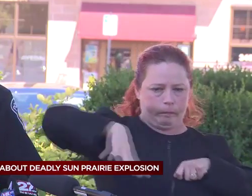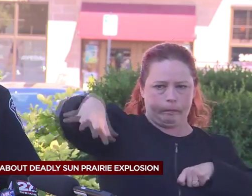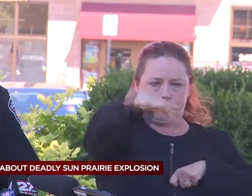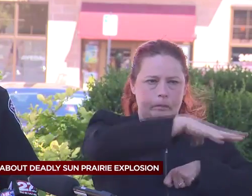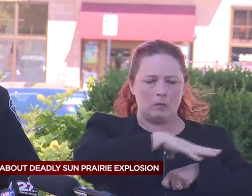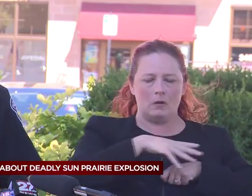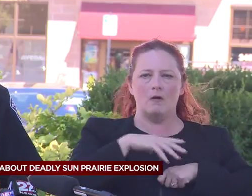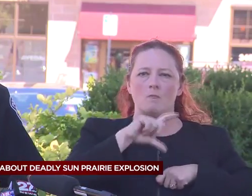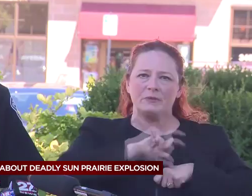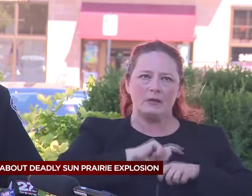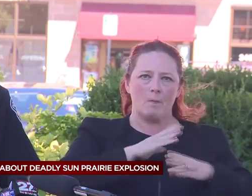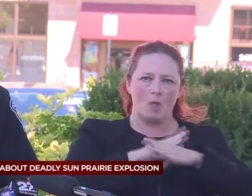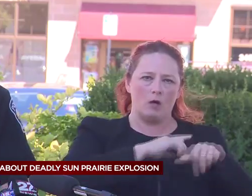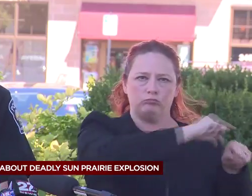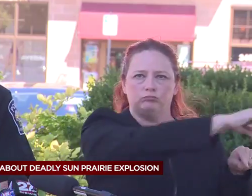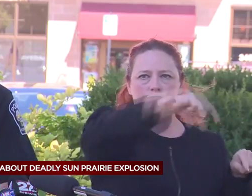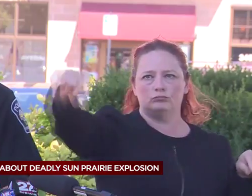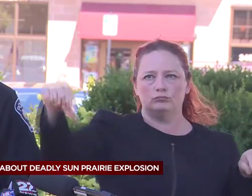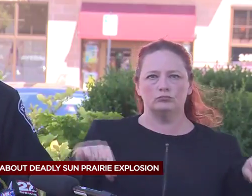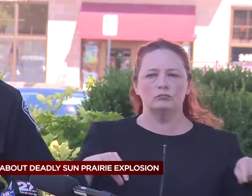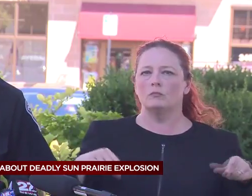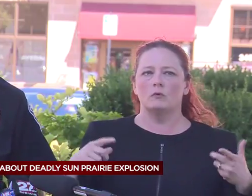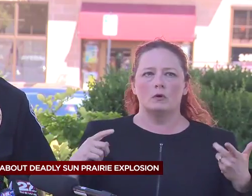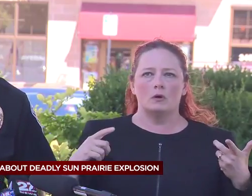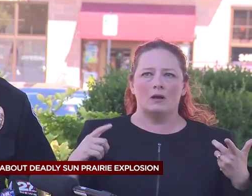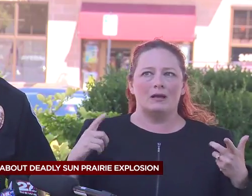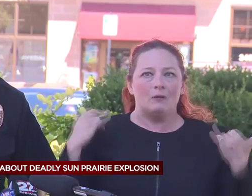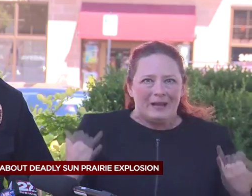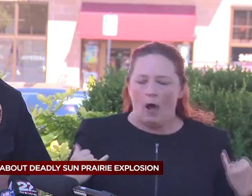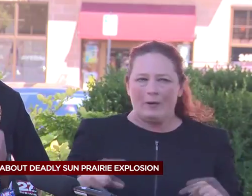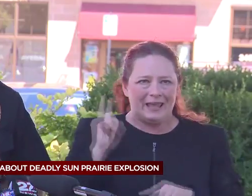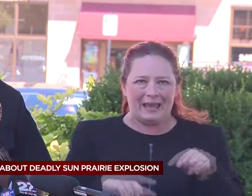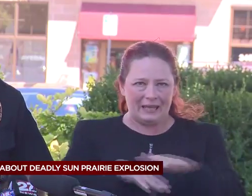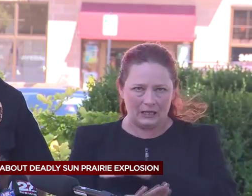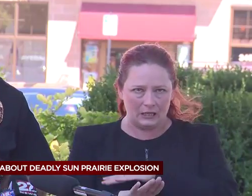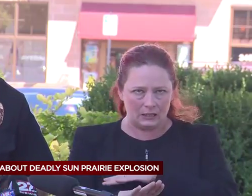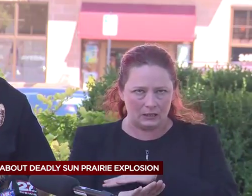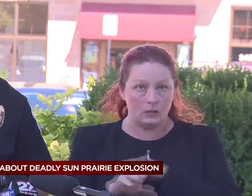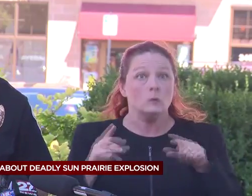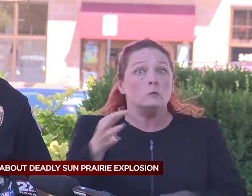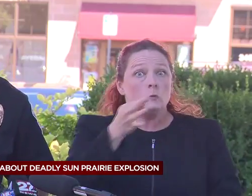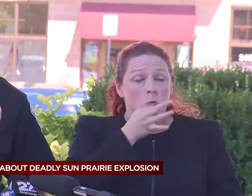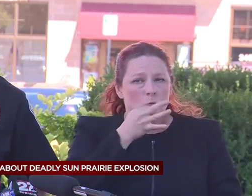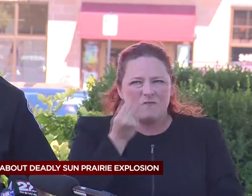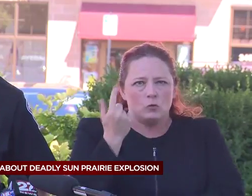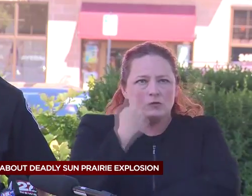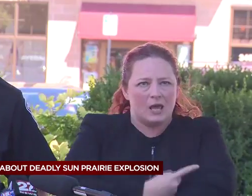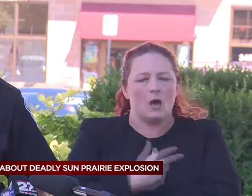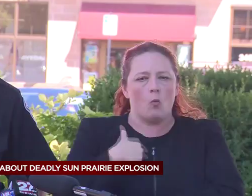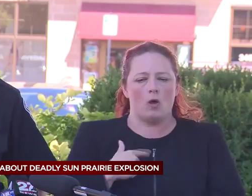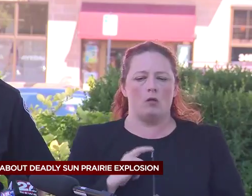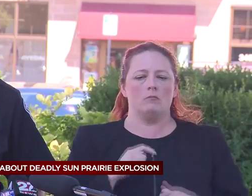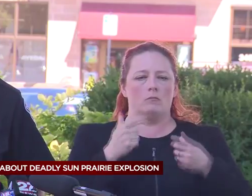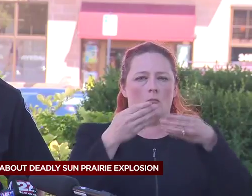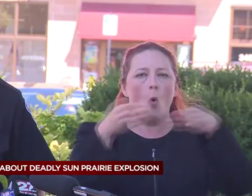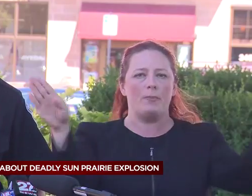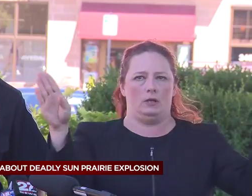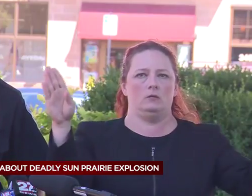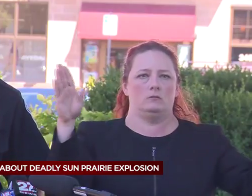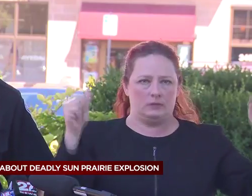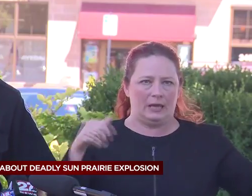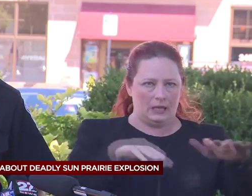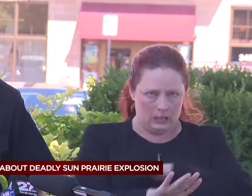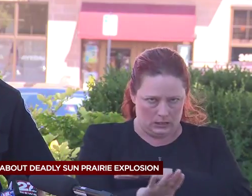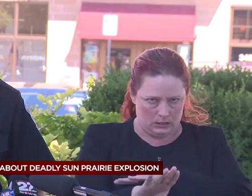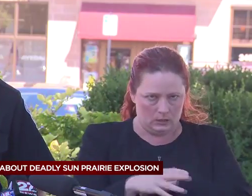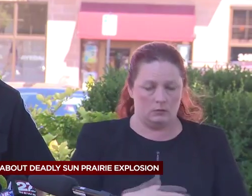be a need for evidence preservation. However, that does not mean that the investigation will be concluded. That